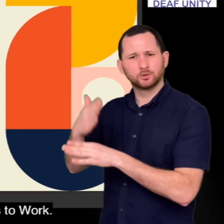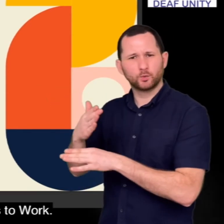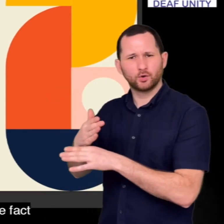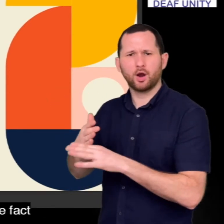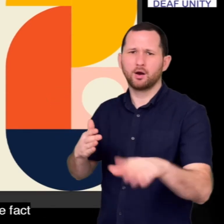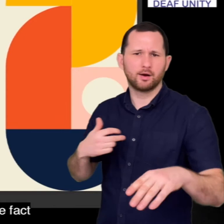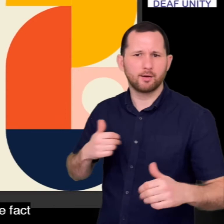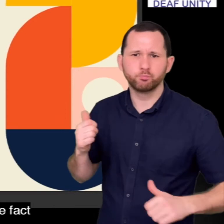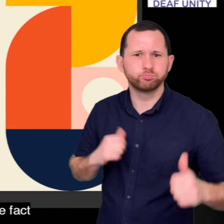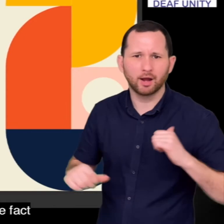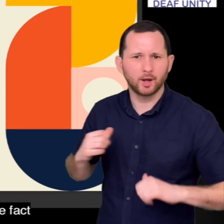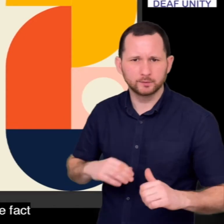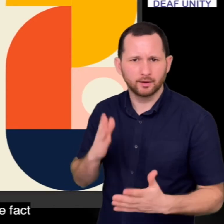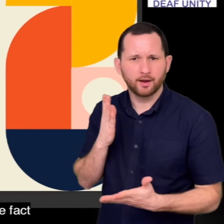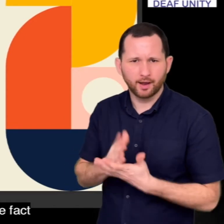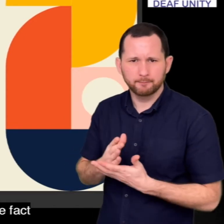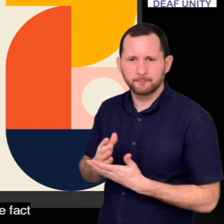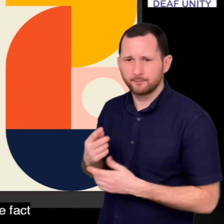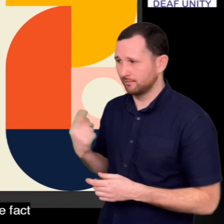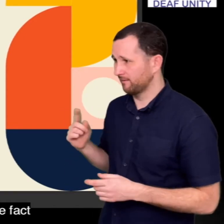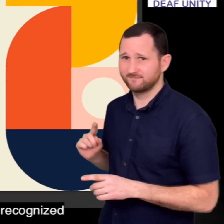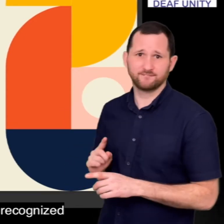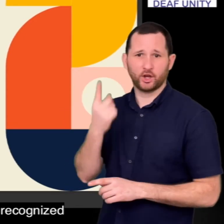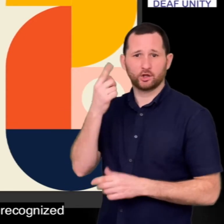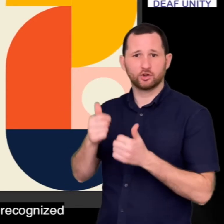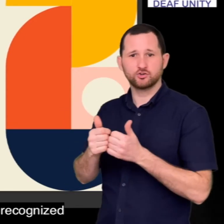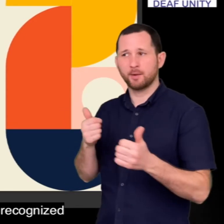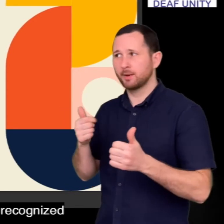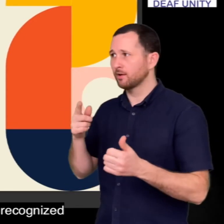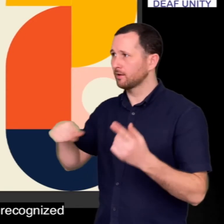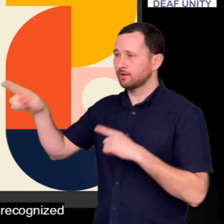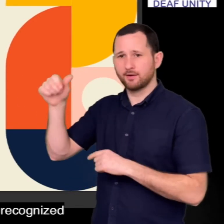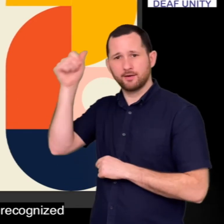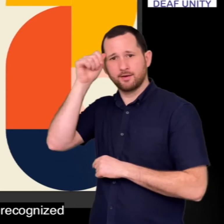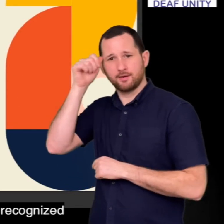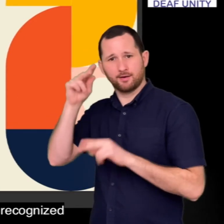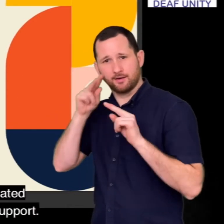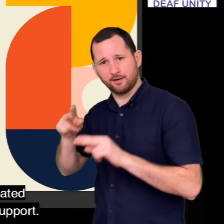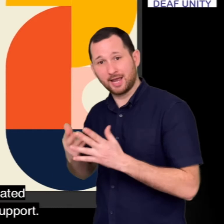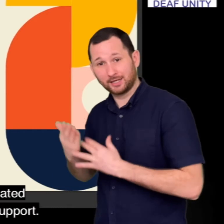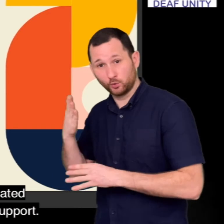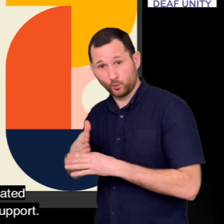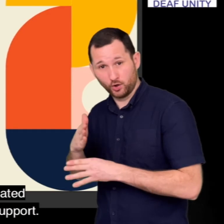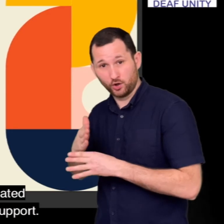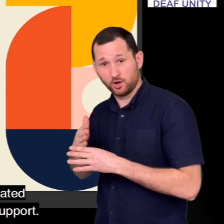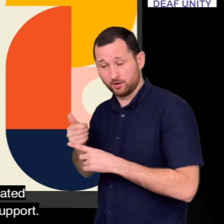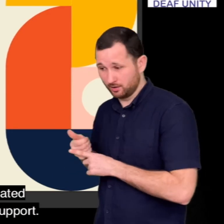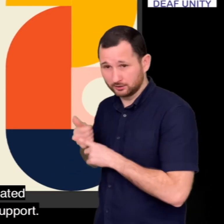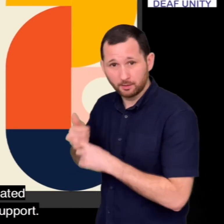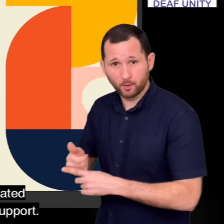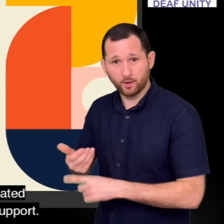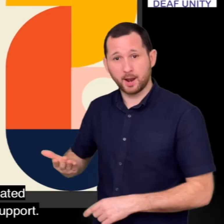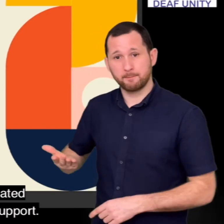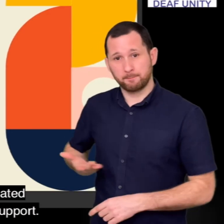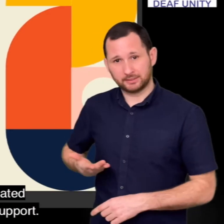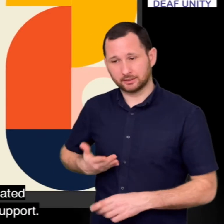Work. So we're very proud of the fact that we were the first company recognised by ATW to provide